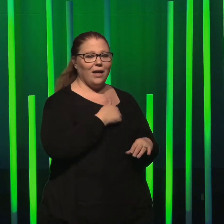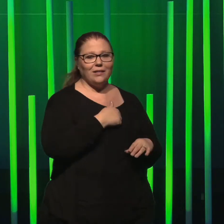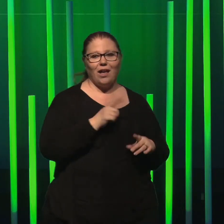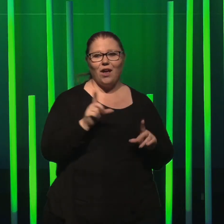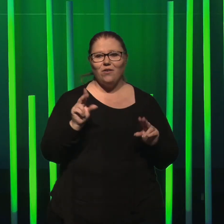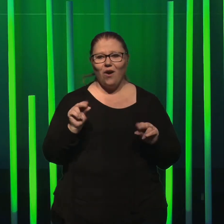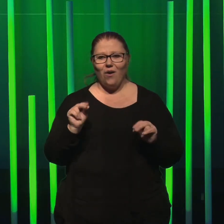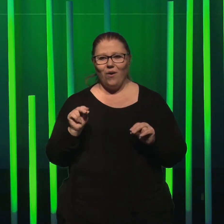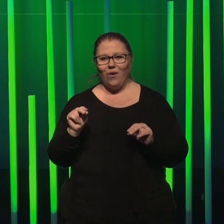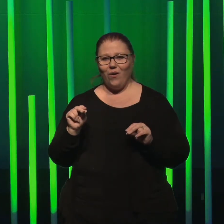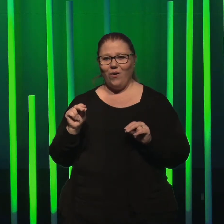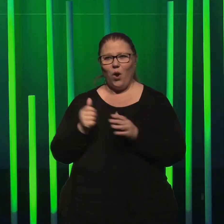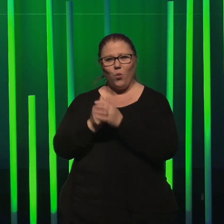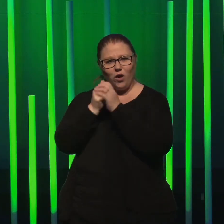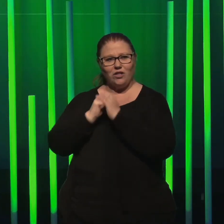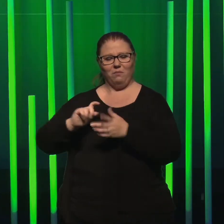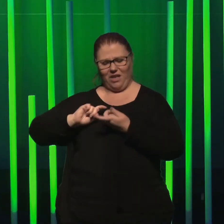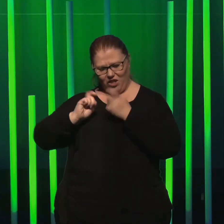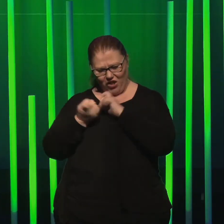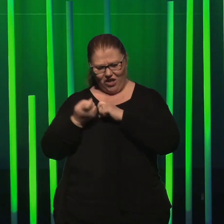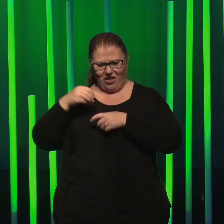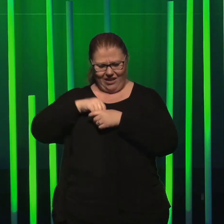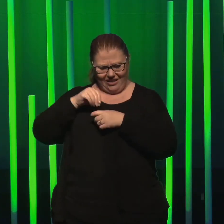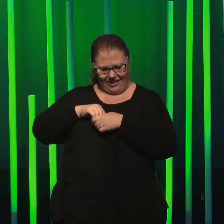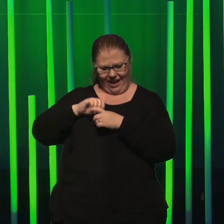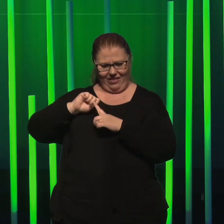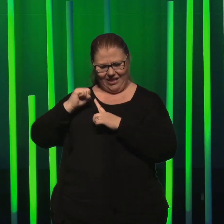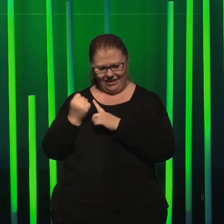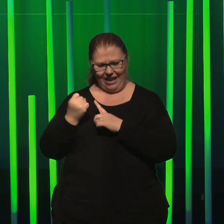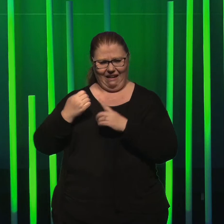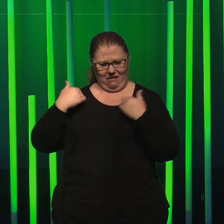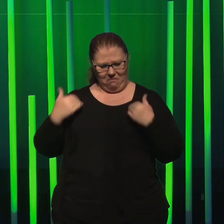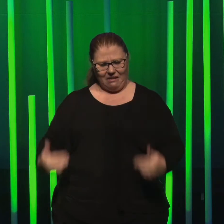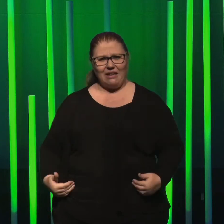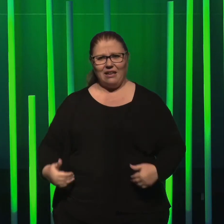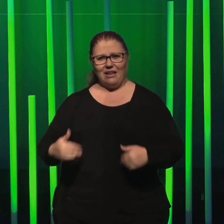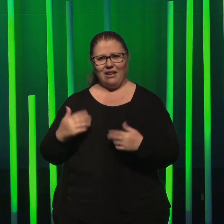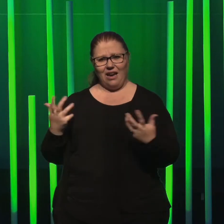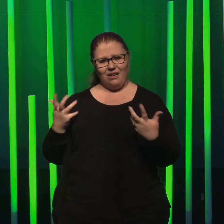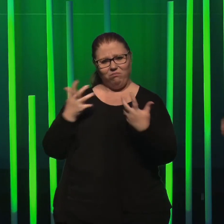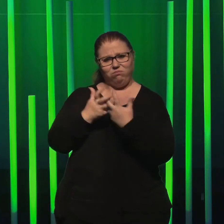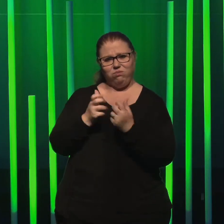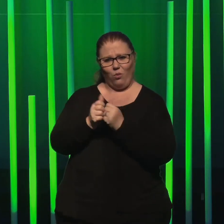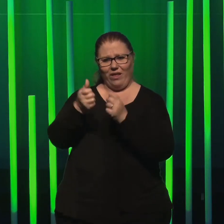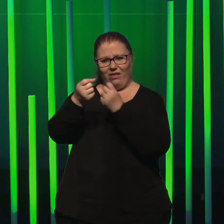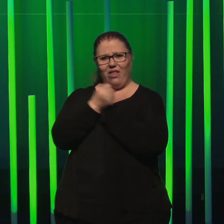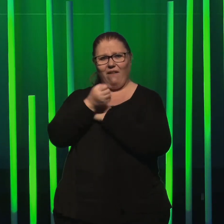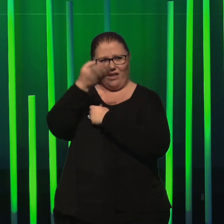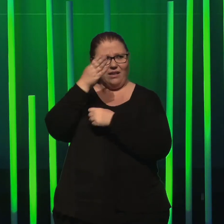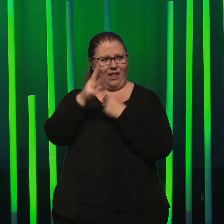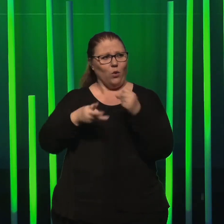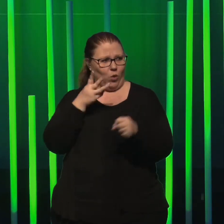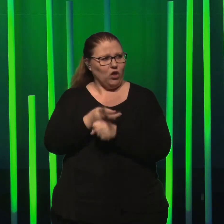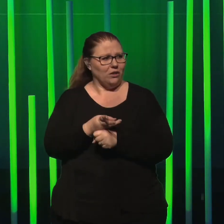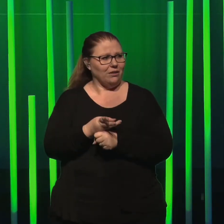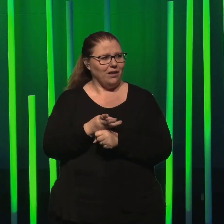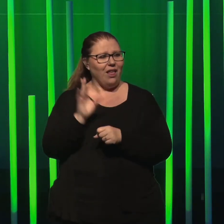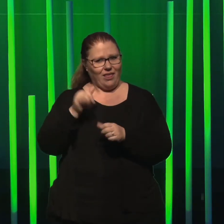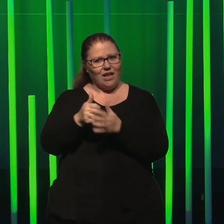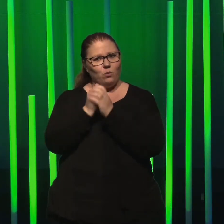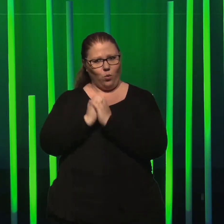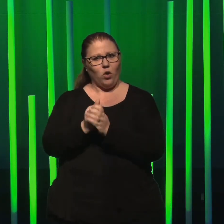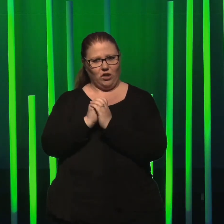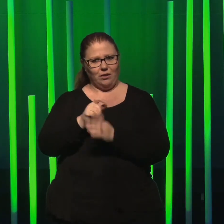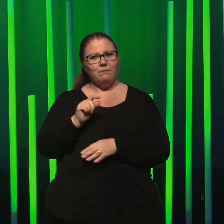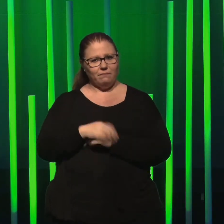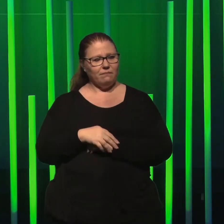our internal emotional state of being to align ourselves with love in the world. That's what I think worship is actually all about, okay?